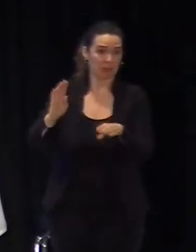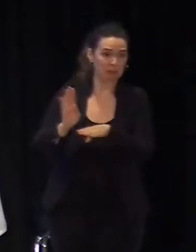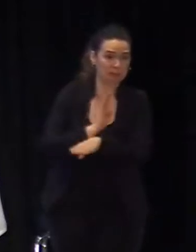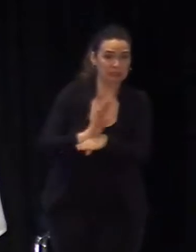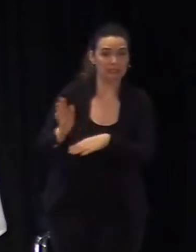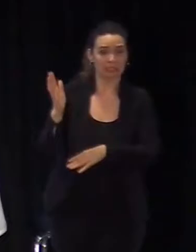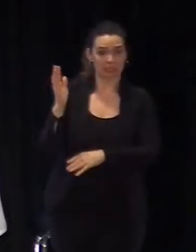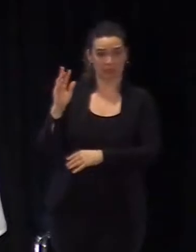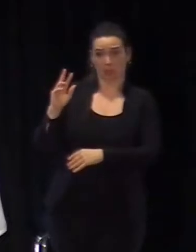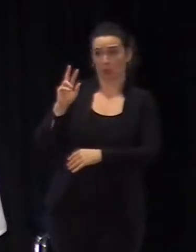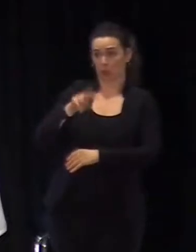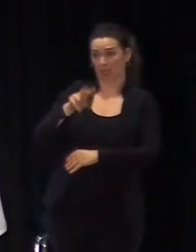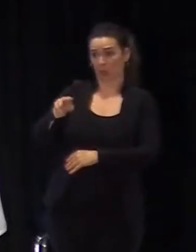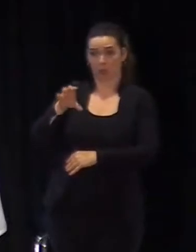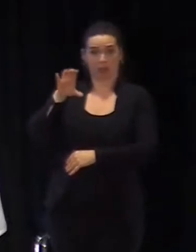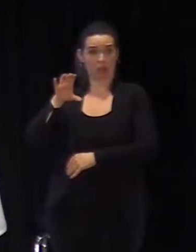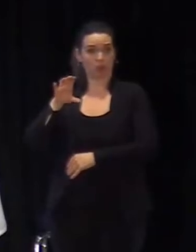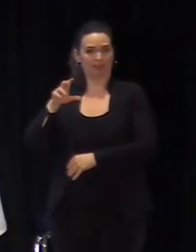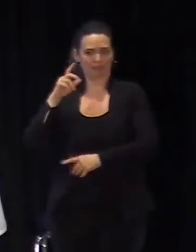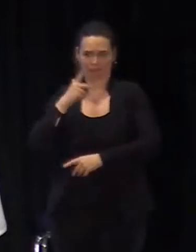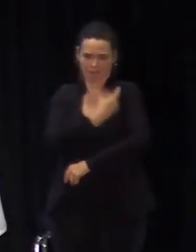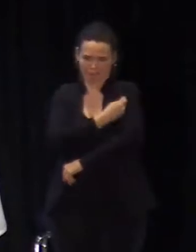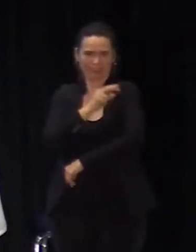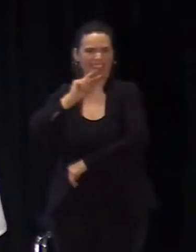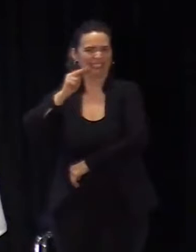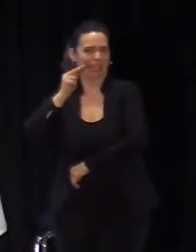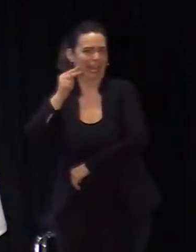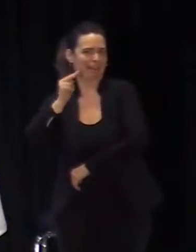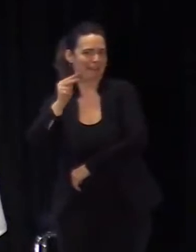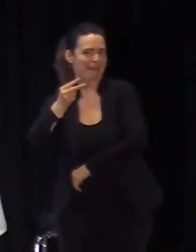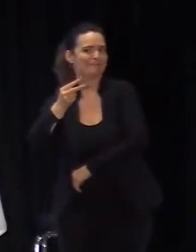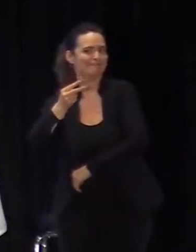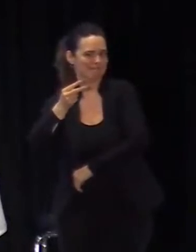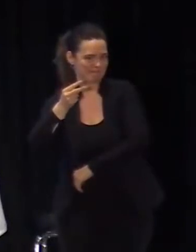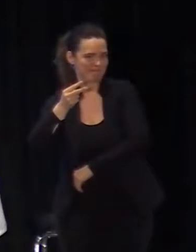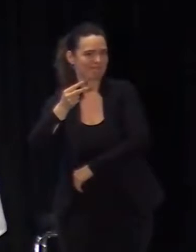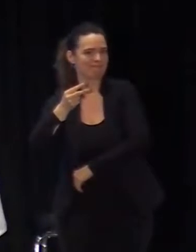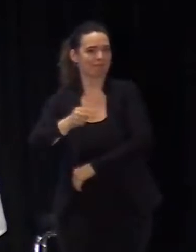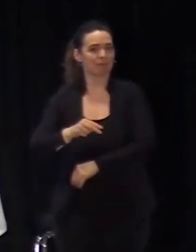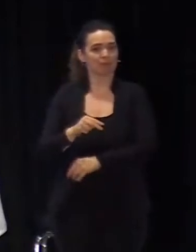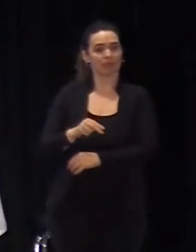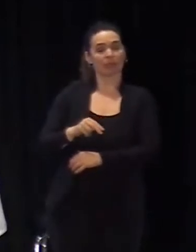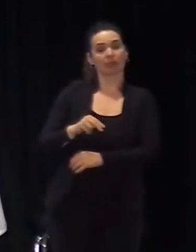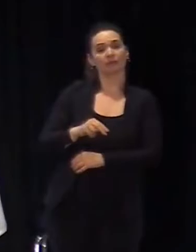lab that hit 4 weeks today for second doses and a Pfizer lab that hit